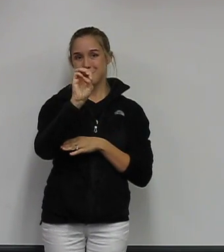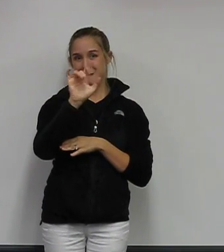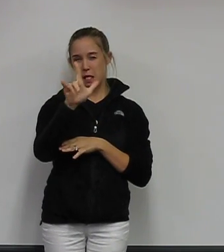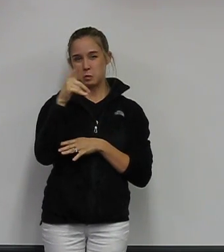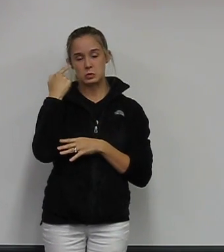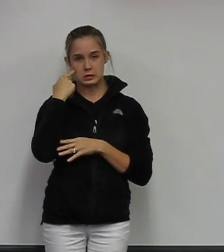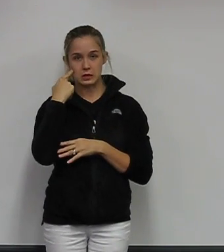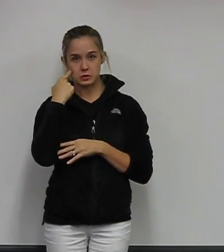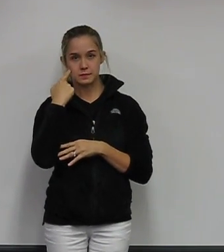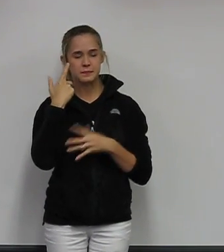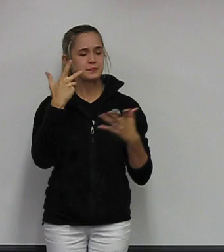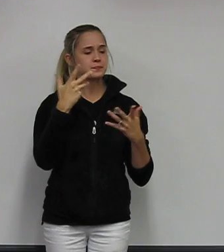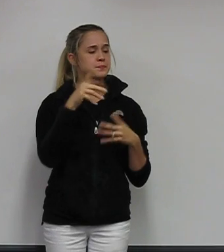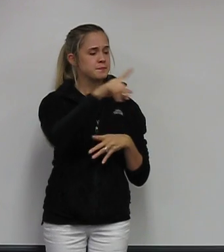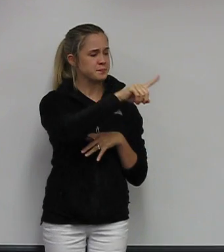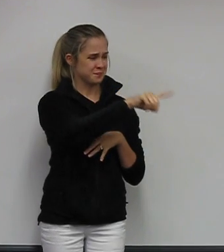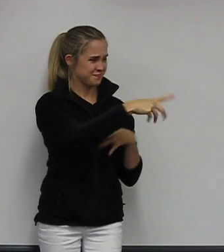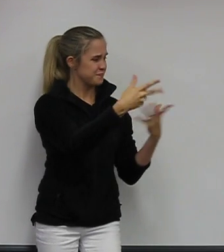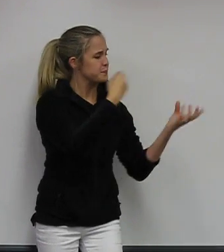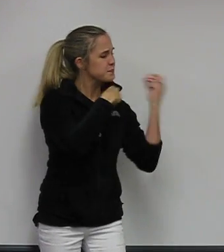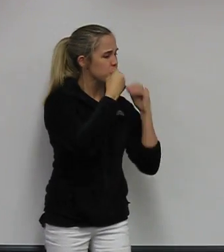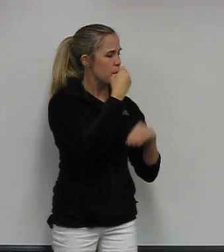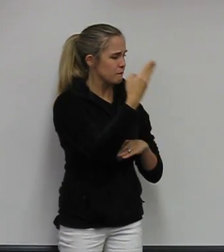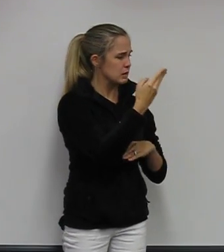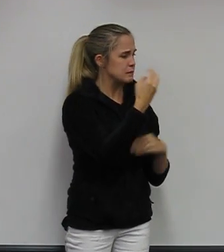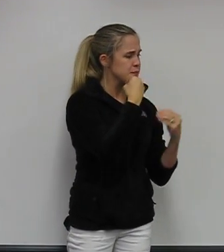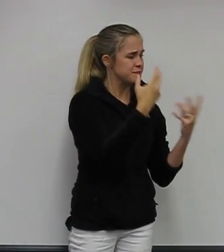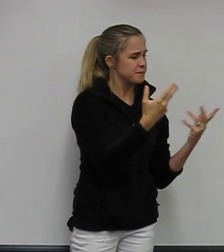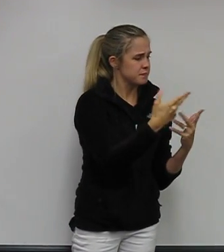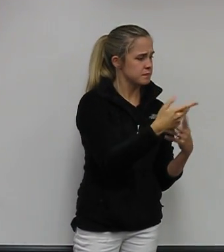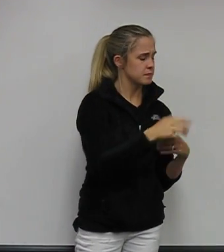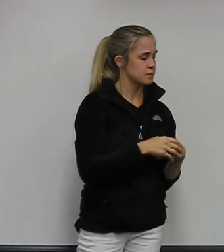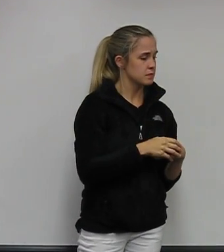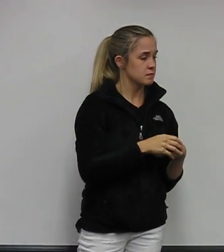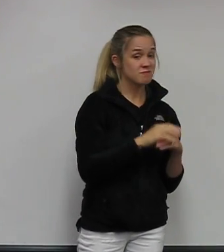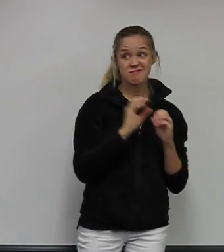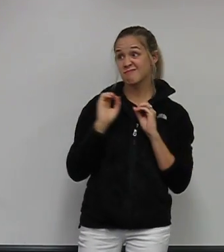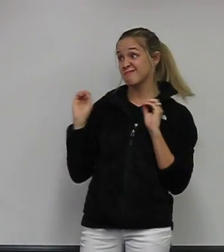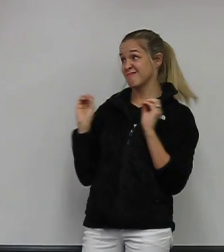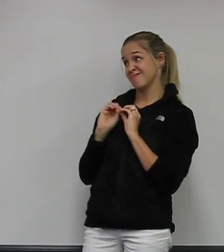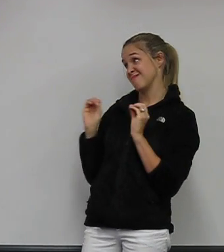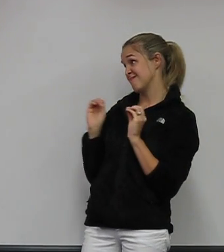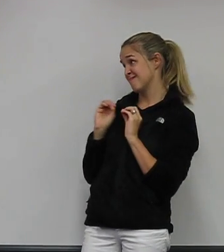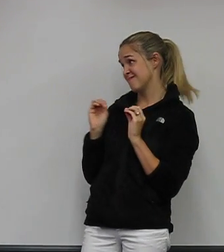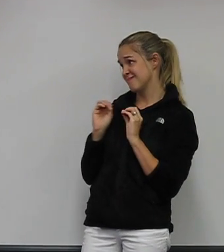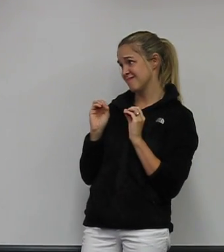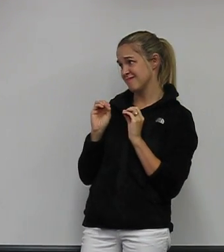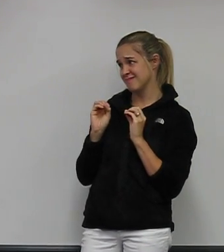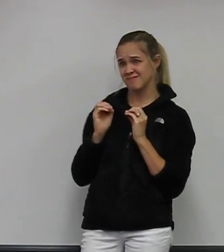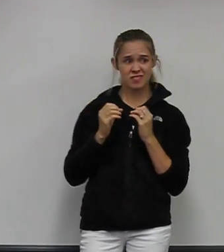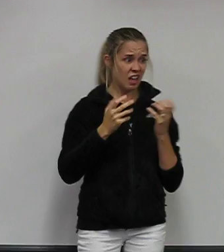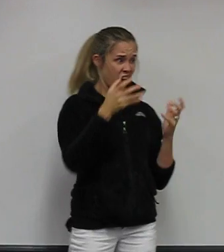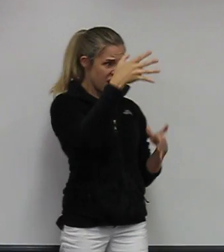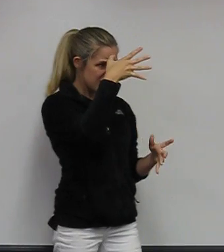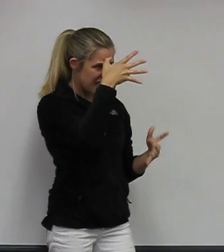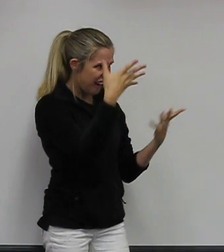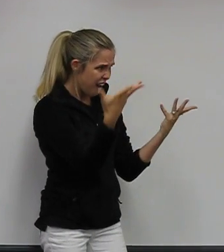What'd you have for breakfast this morning? You don't know? Nothing? Well, what kind of dad do you have? All